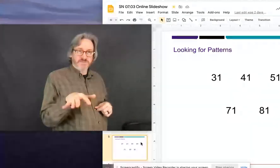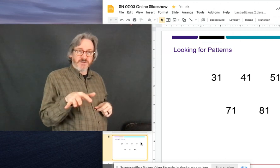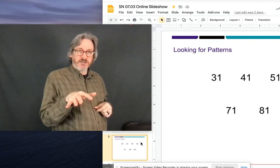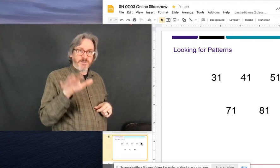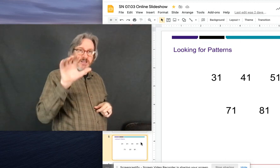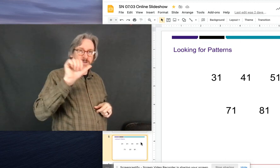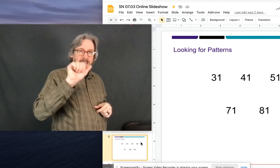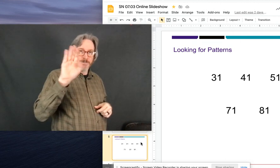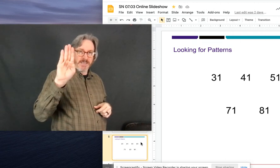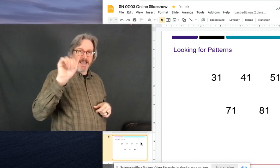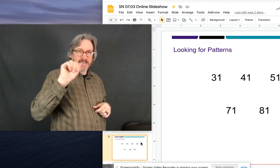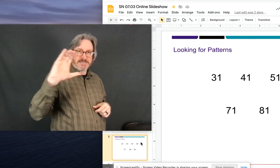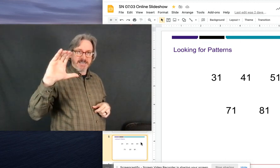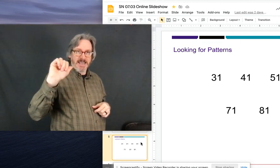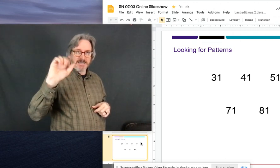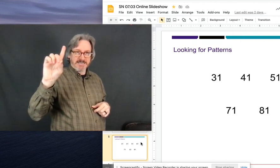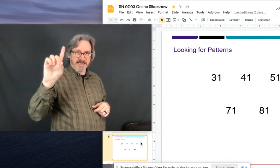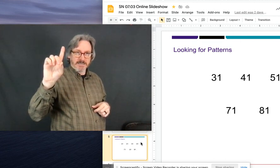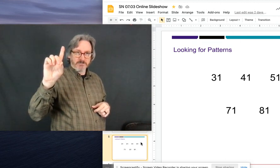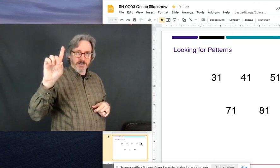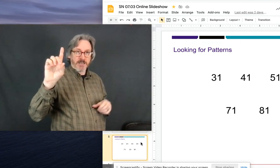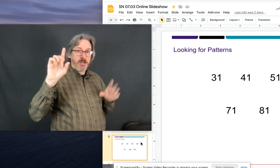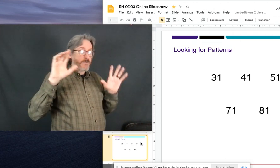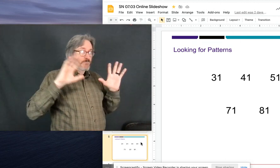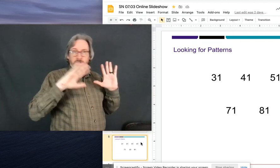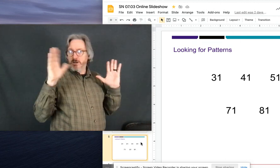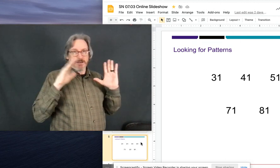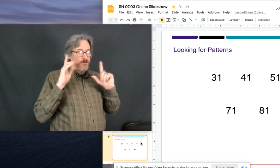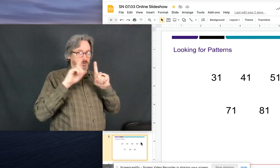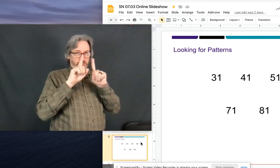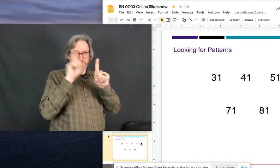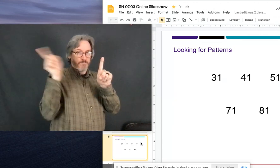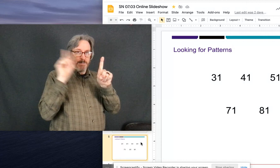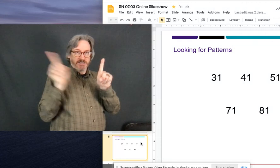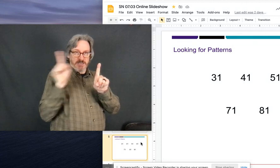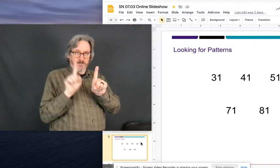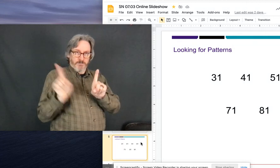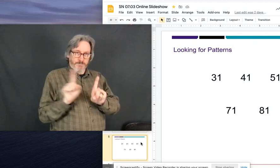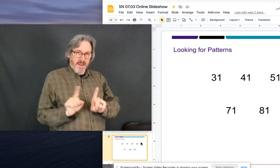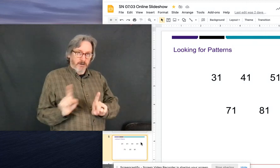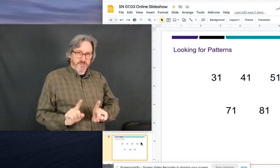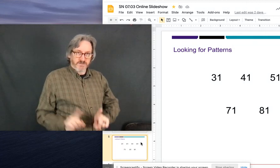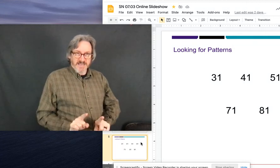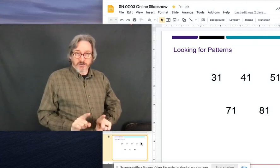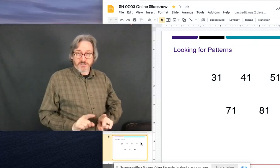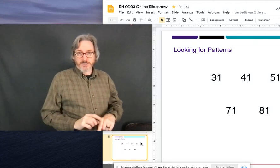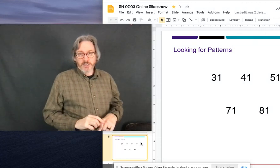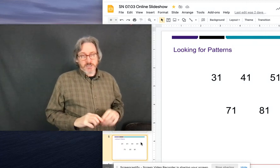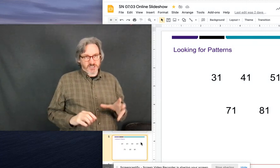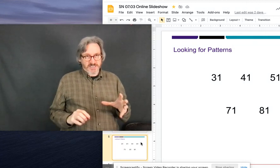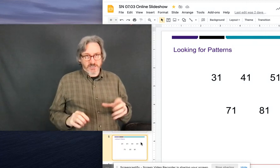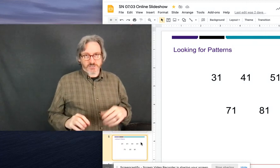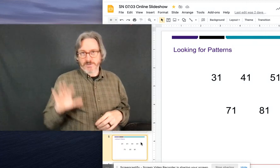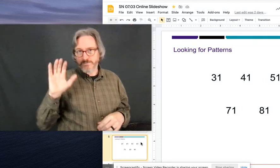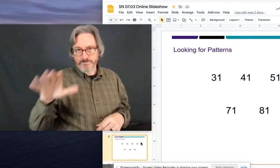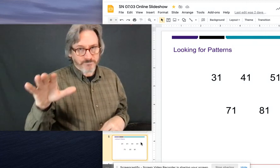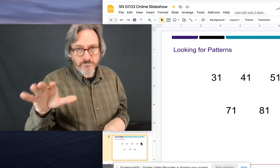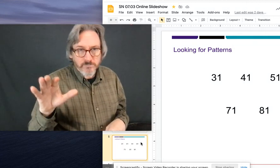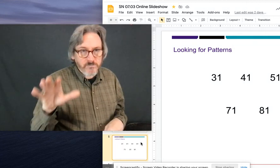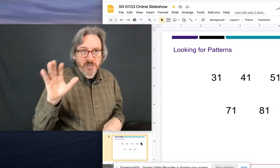practice finger spelling going A, B, A, C, A, D, right? And just mixing pairs of letters just to get used to